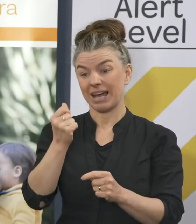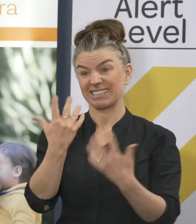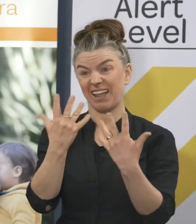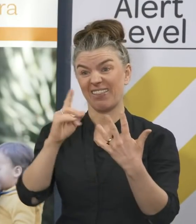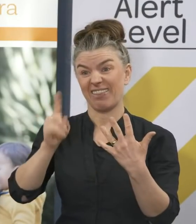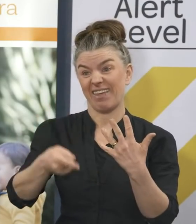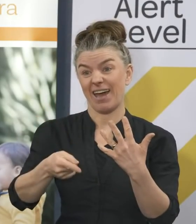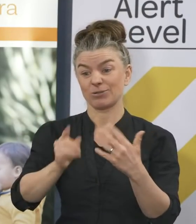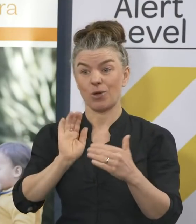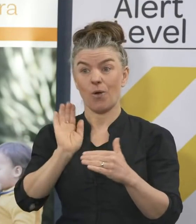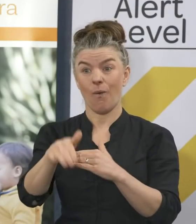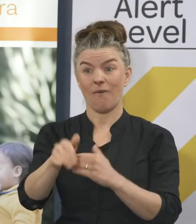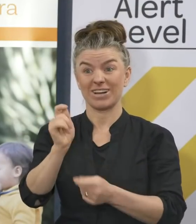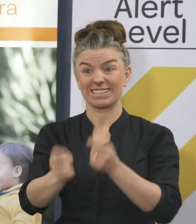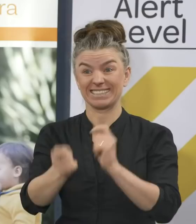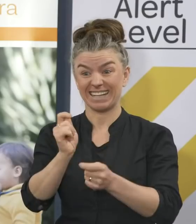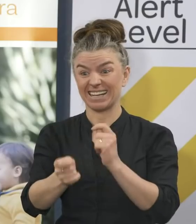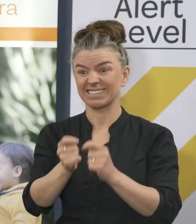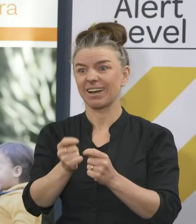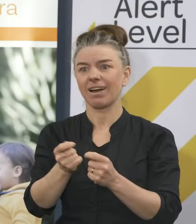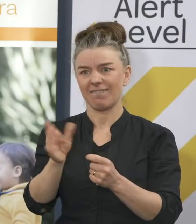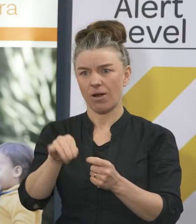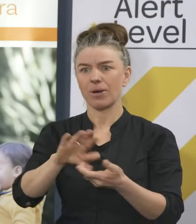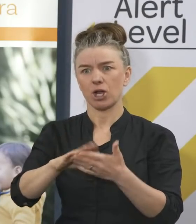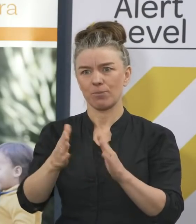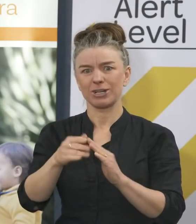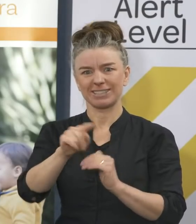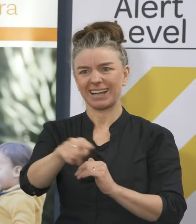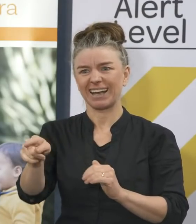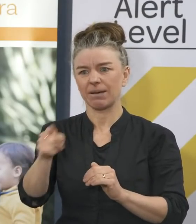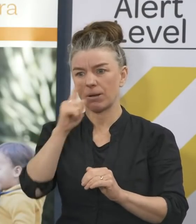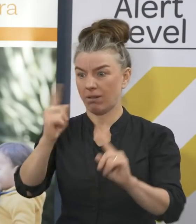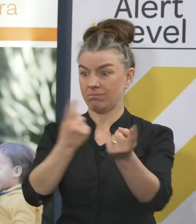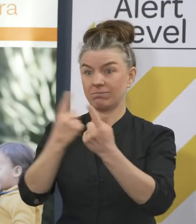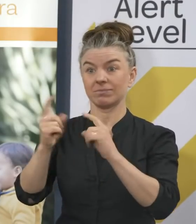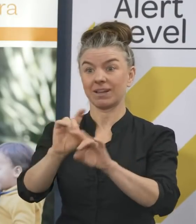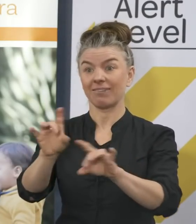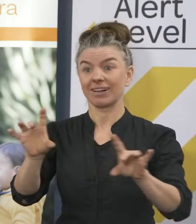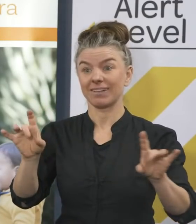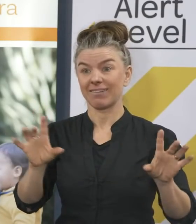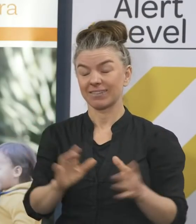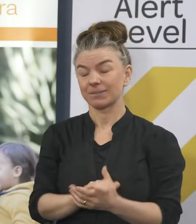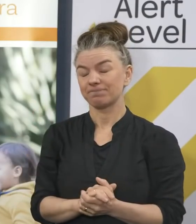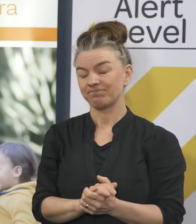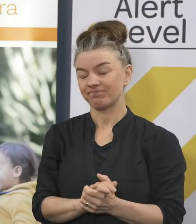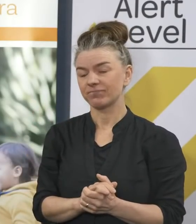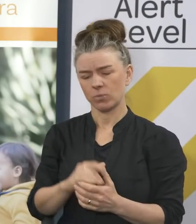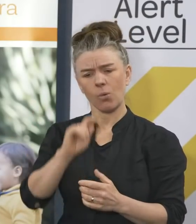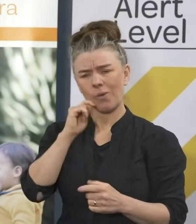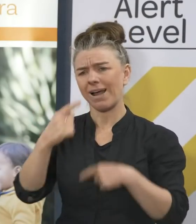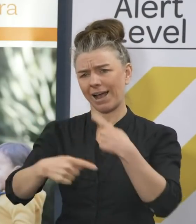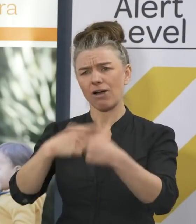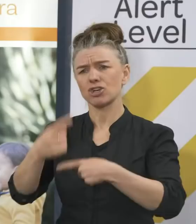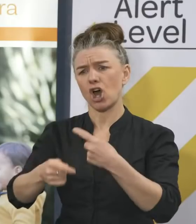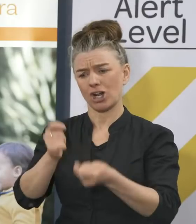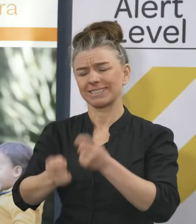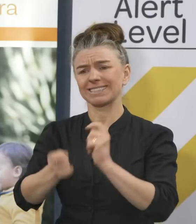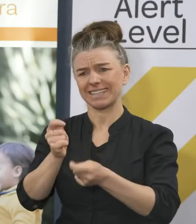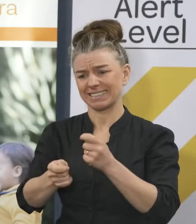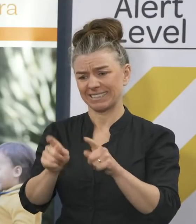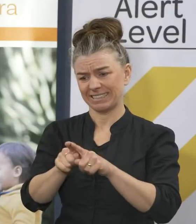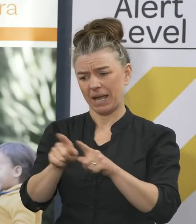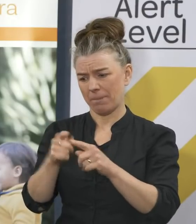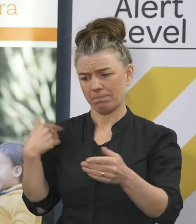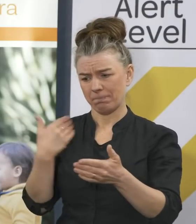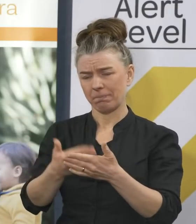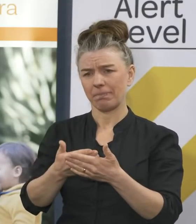for most of those tests done yesterday. And we will continue that testing as we have over the last